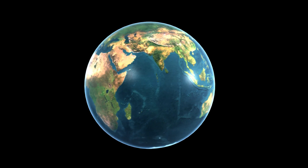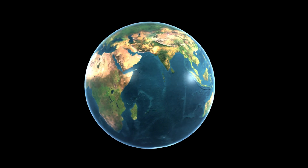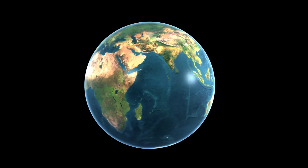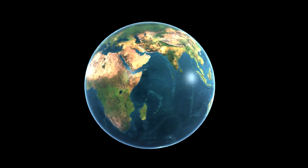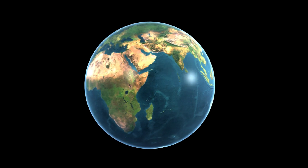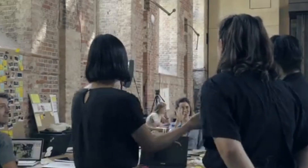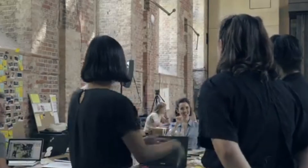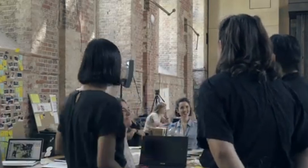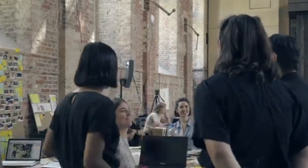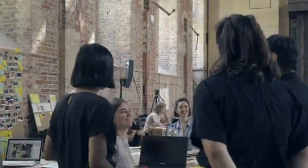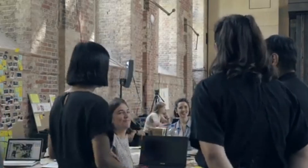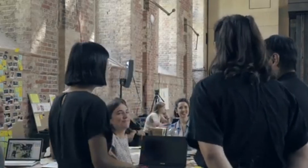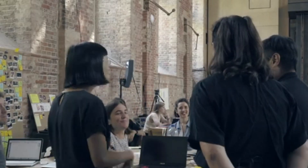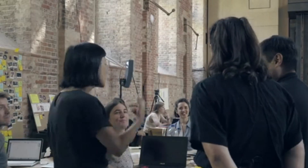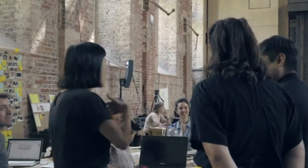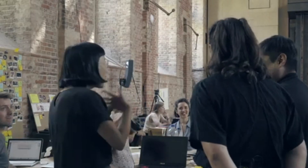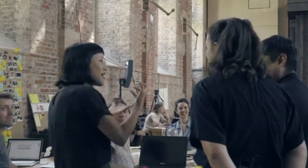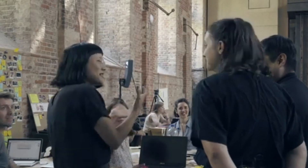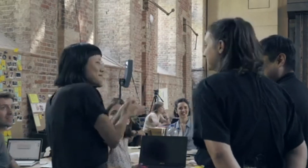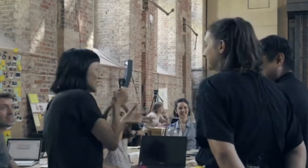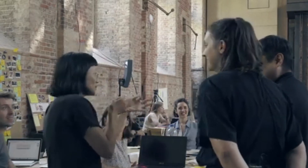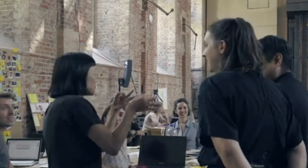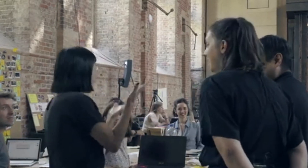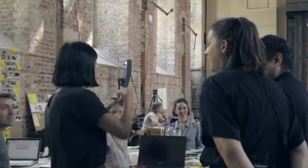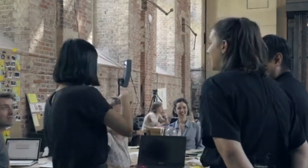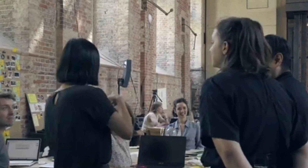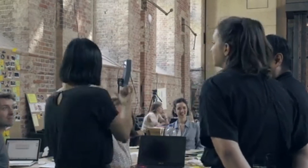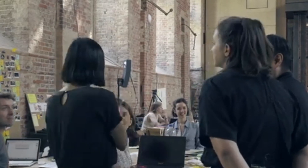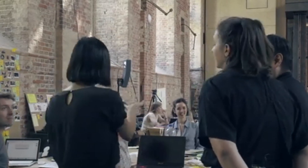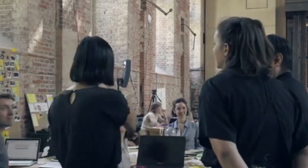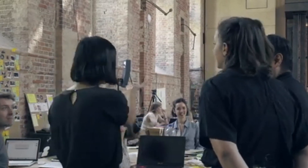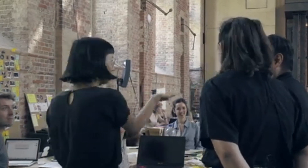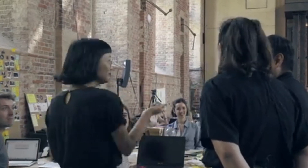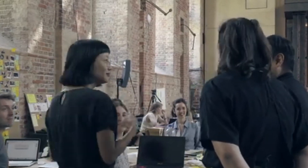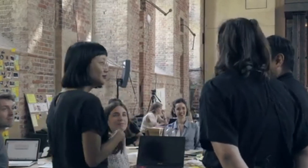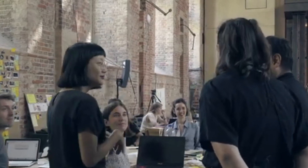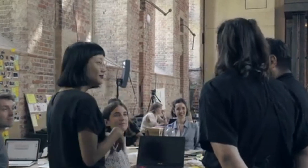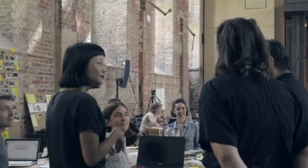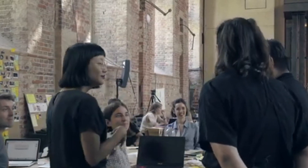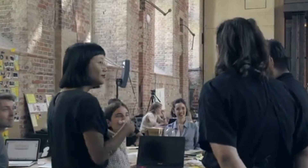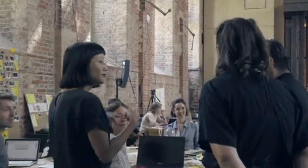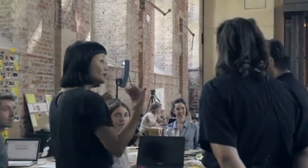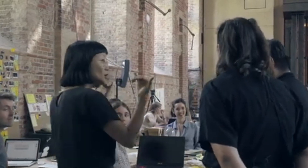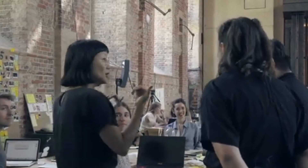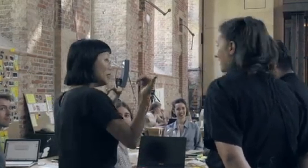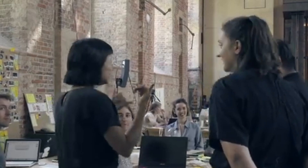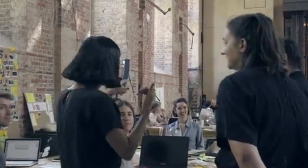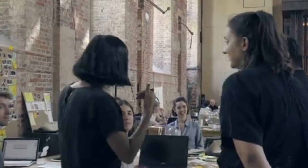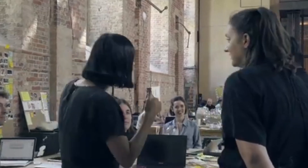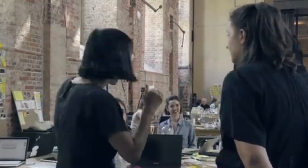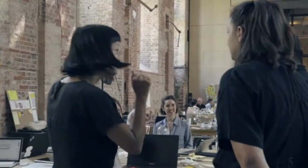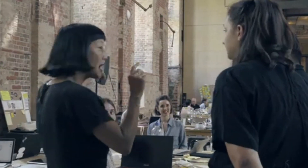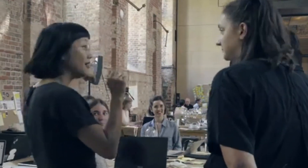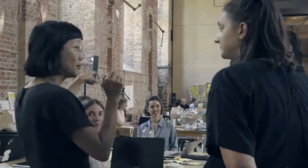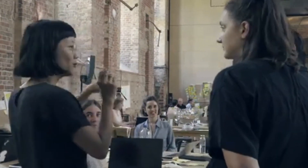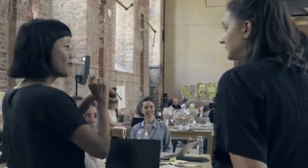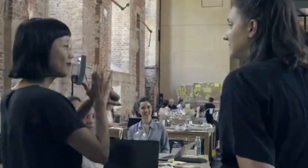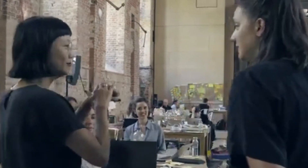universal language, but ASL is one of the most widely used sign languages due to its influence on international deaf education